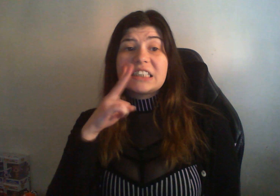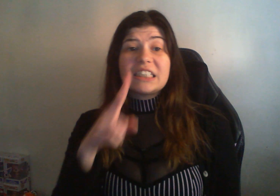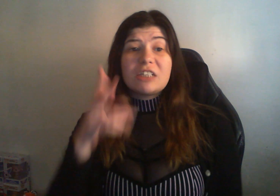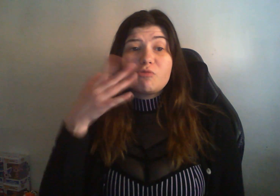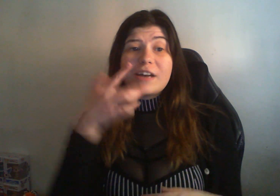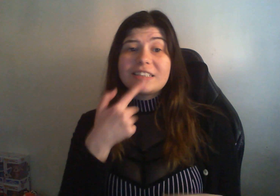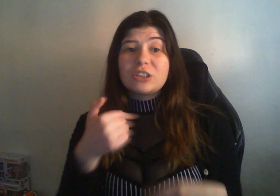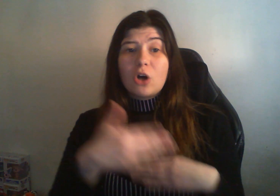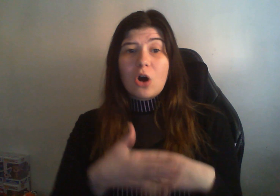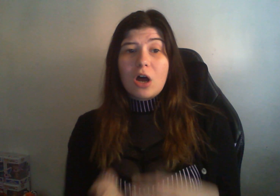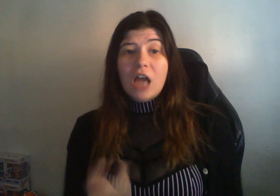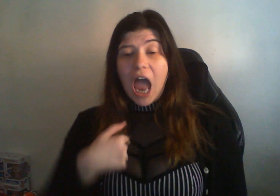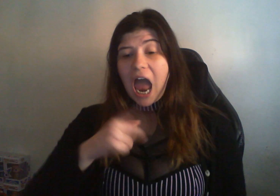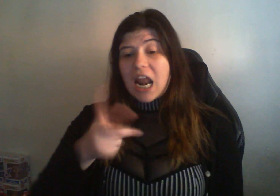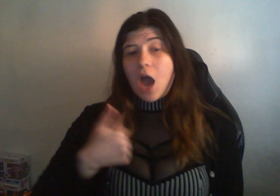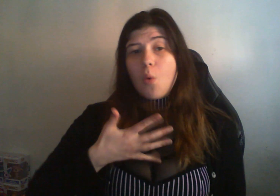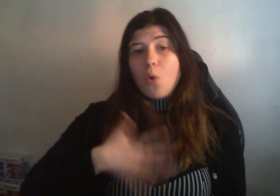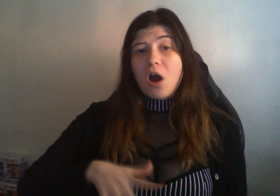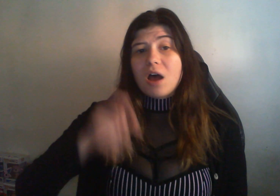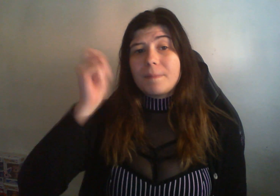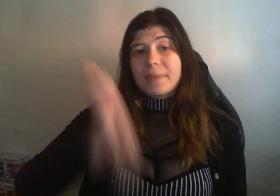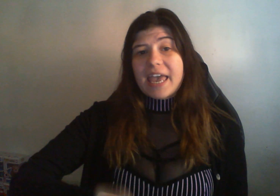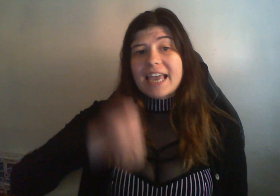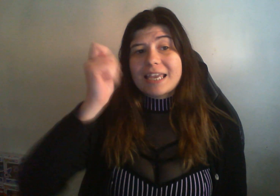seeing red dawn, and I want